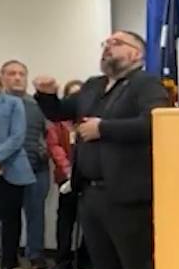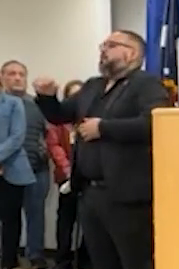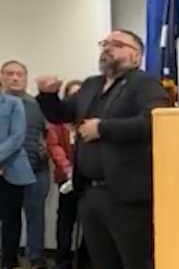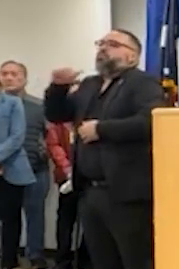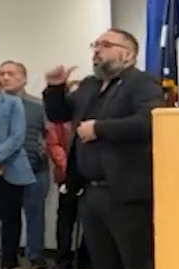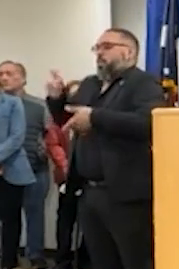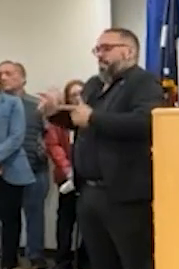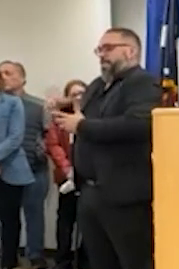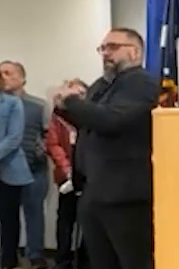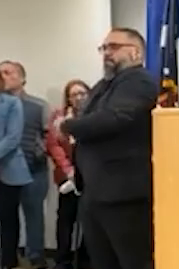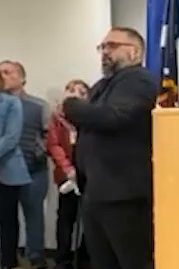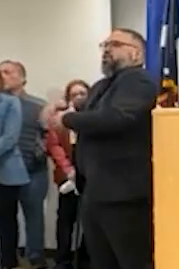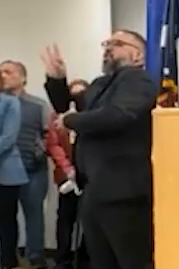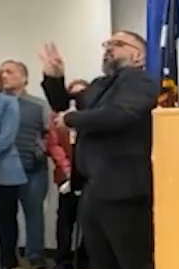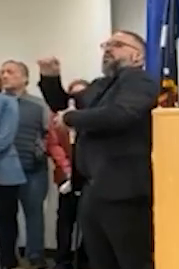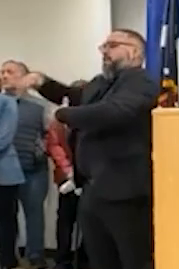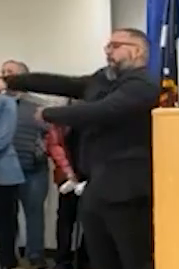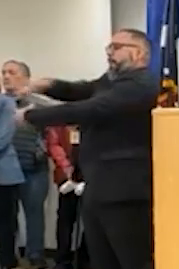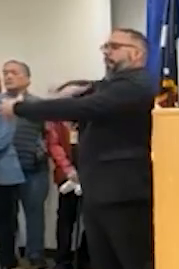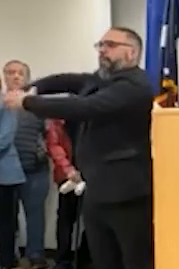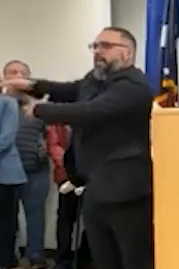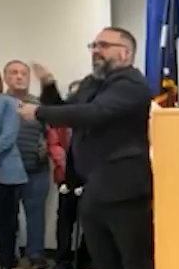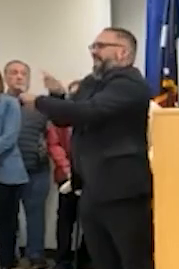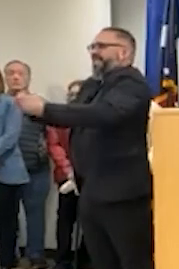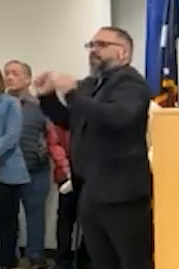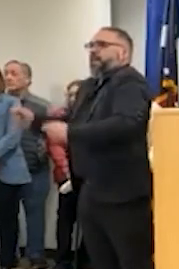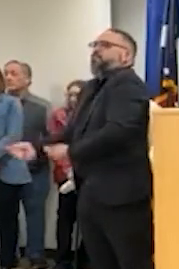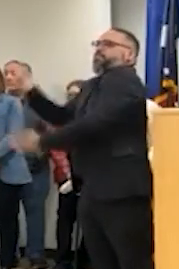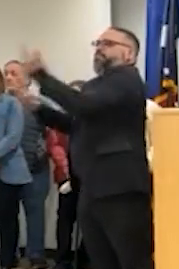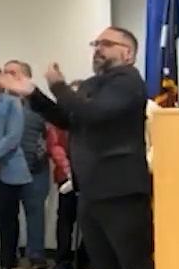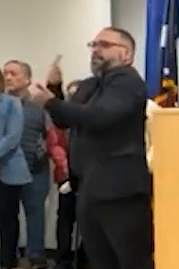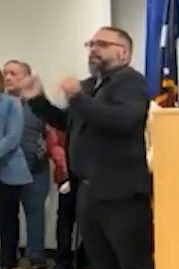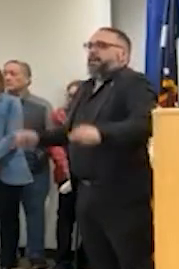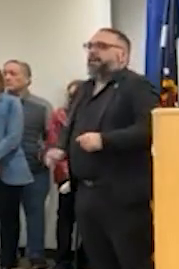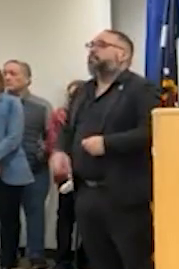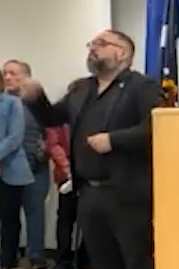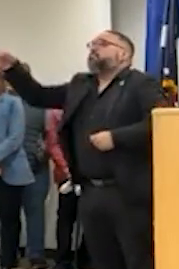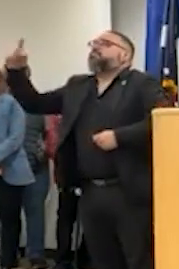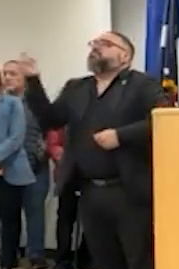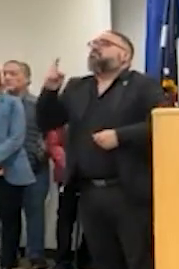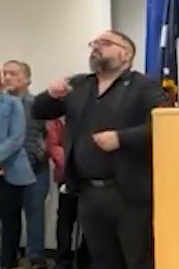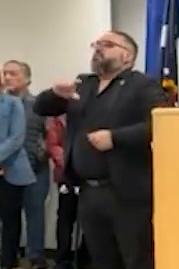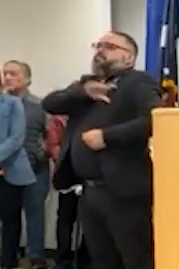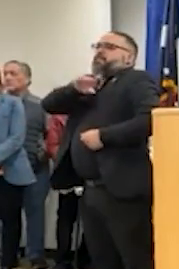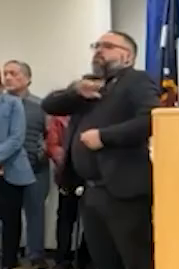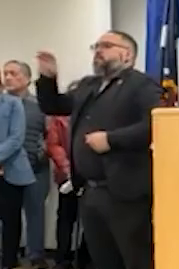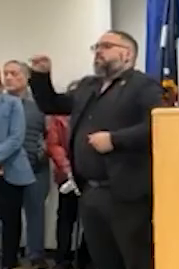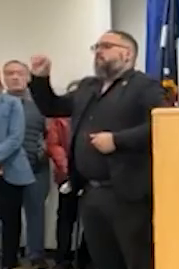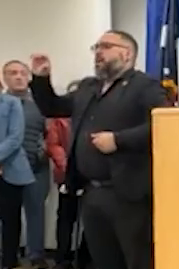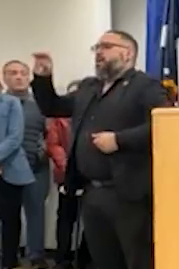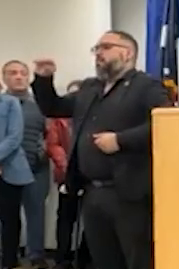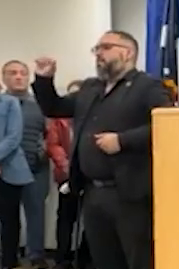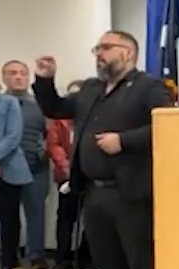flammable. This is for Chief McManus, are you able to say how many